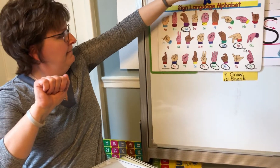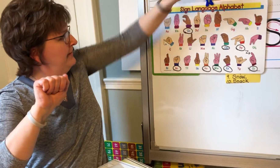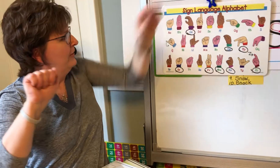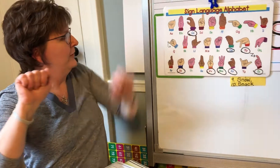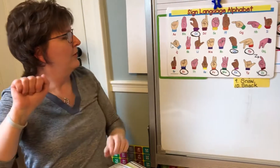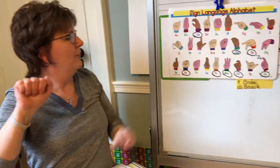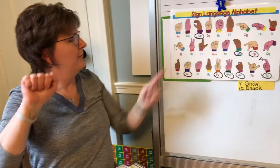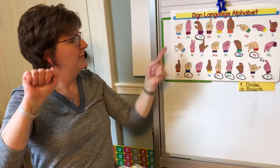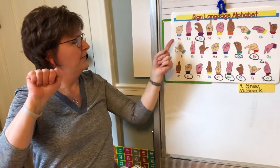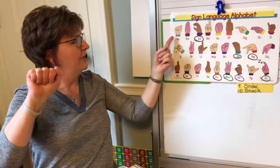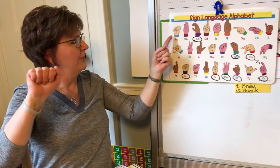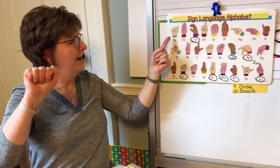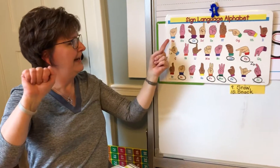There we go. Ready?